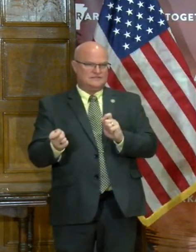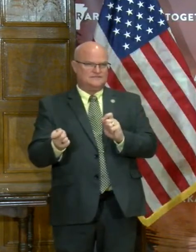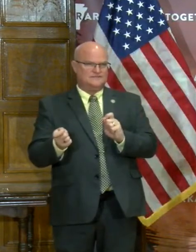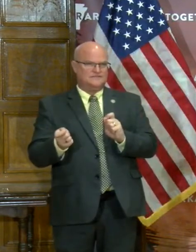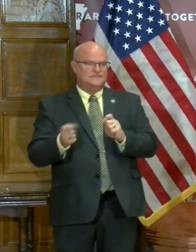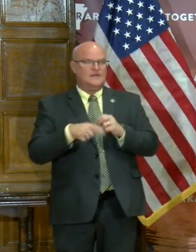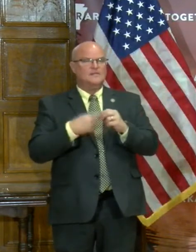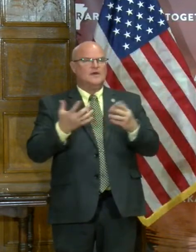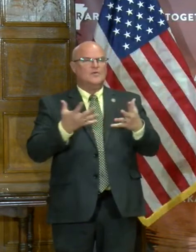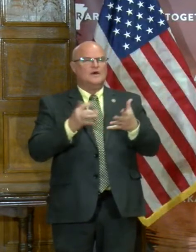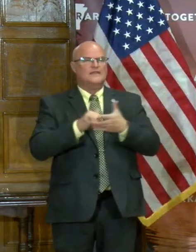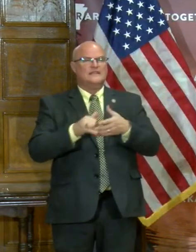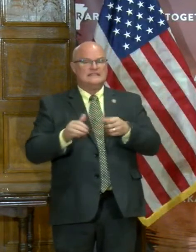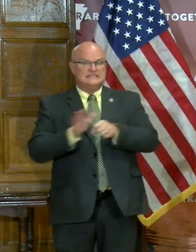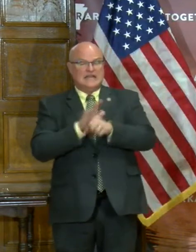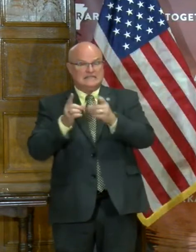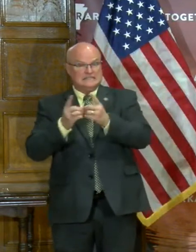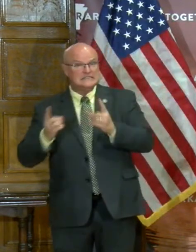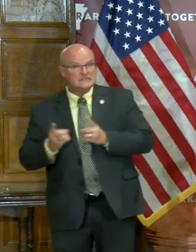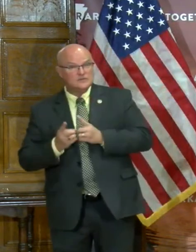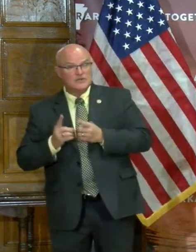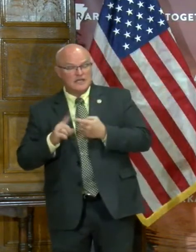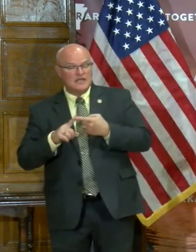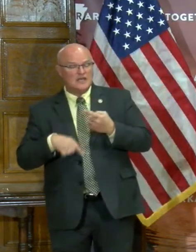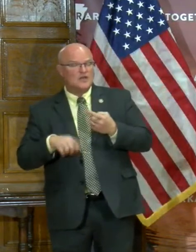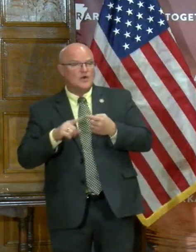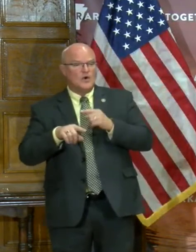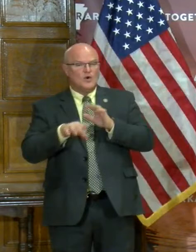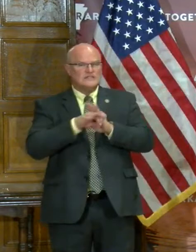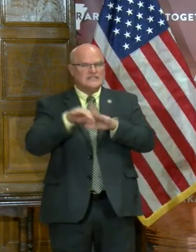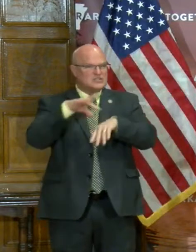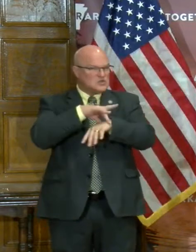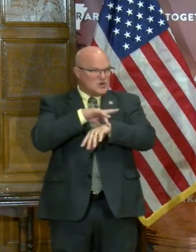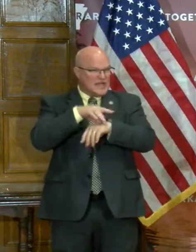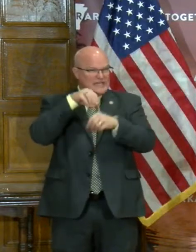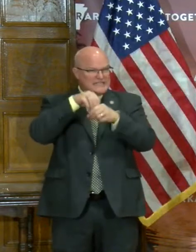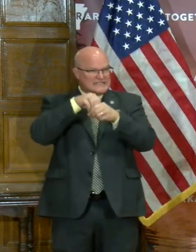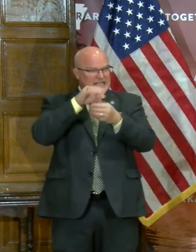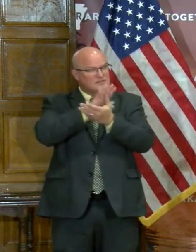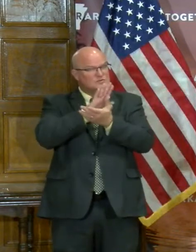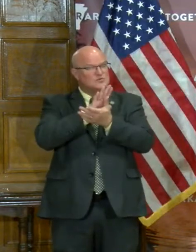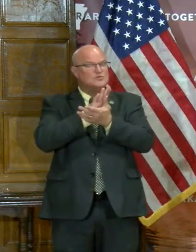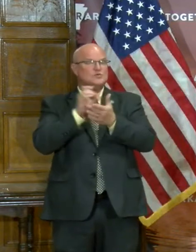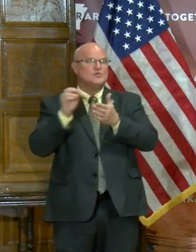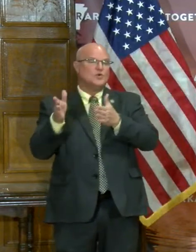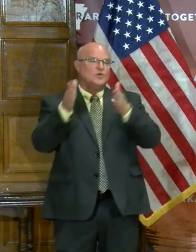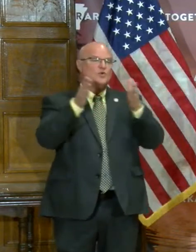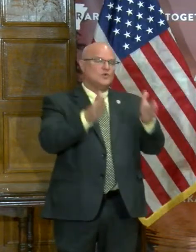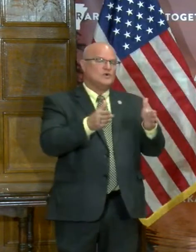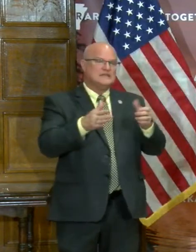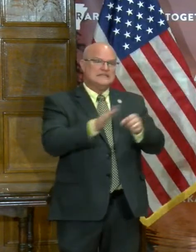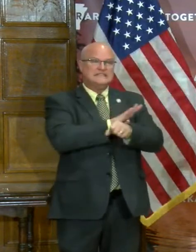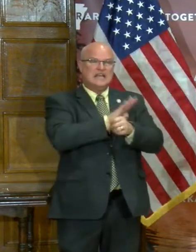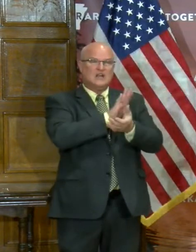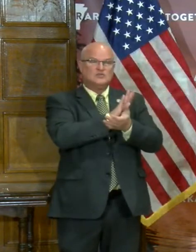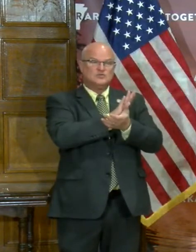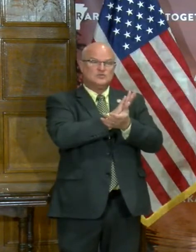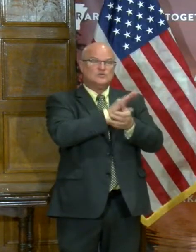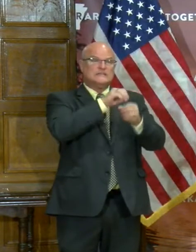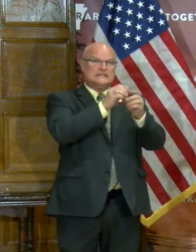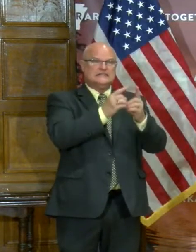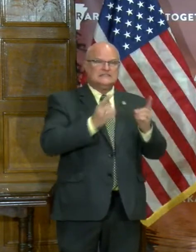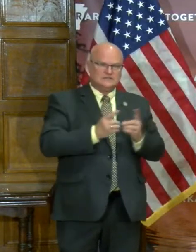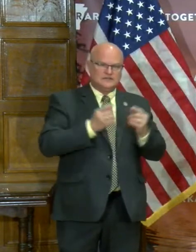with respect to, was it the entire district, were select grades within a school, or was it an entire school within a